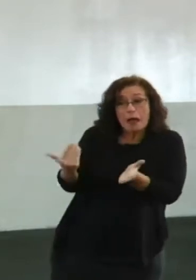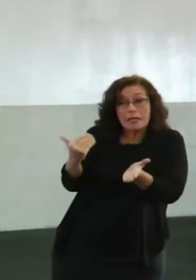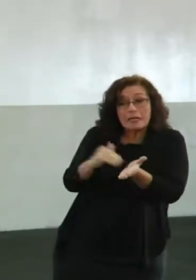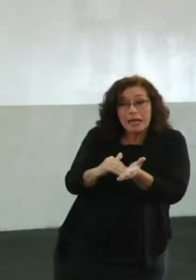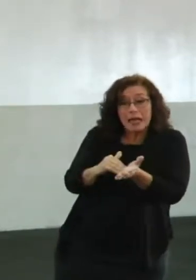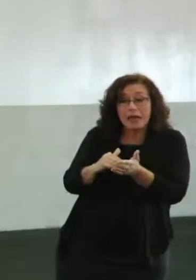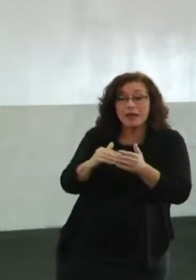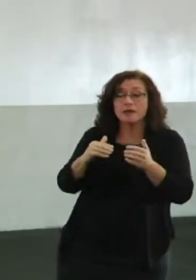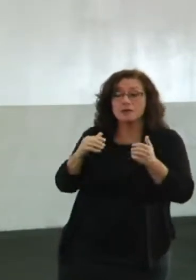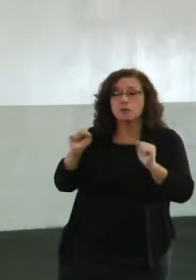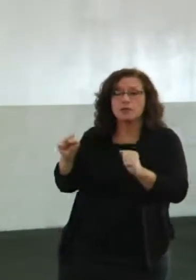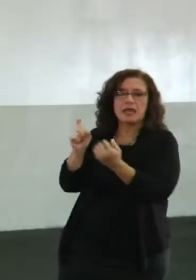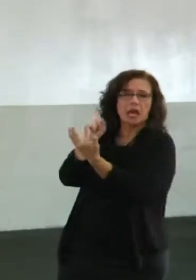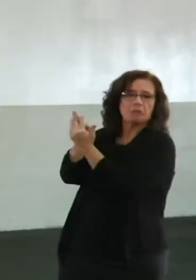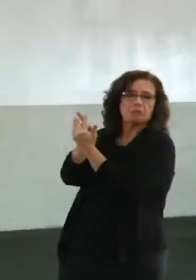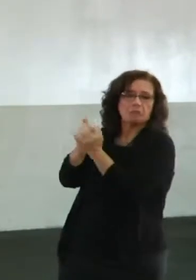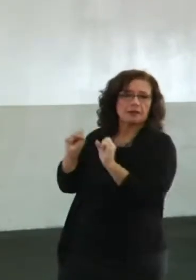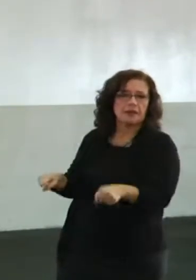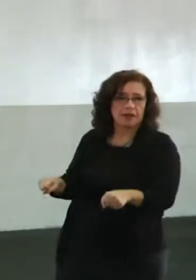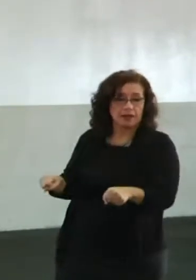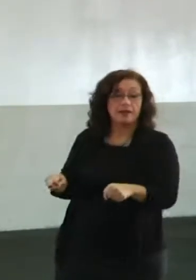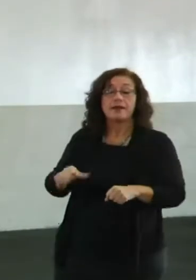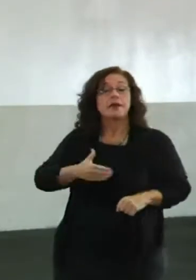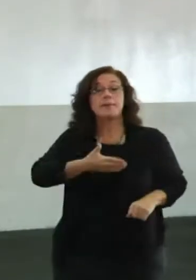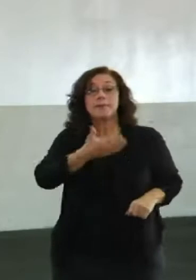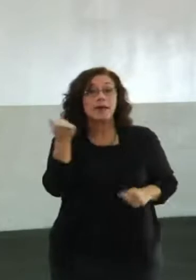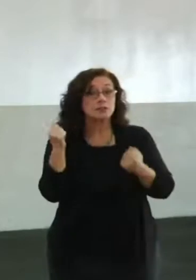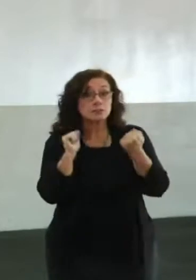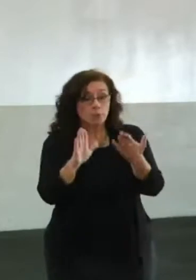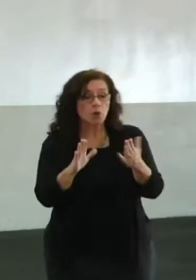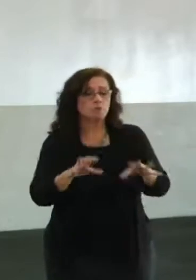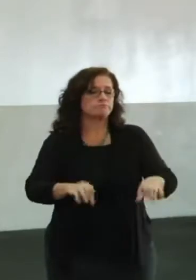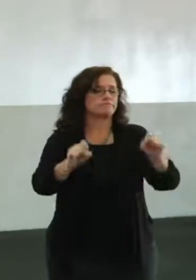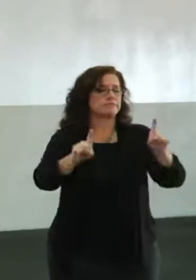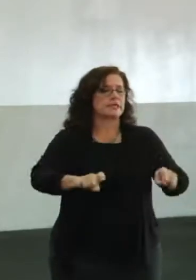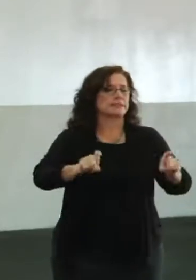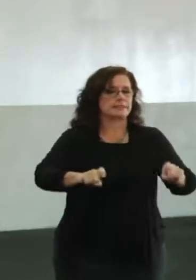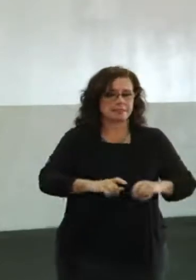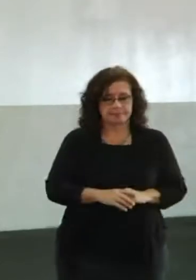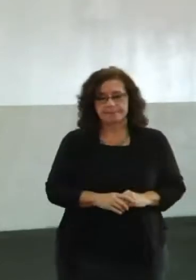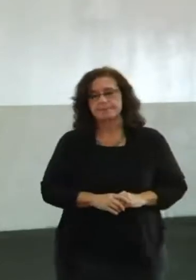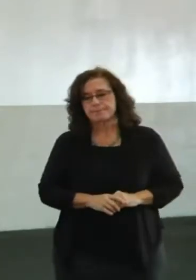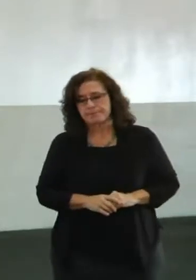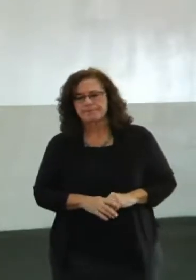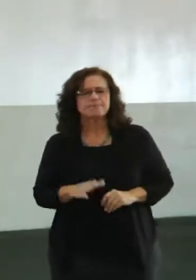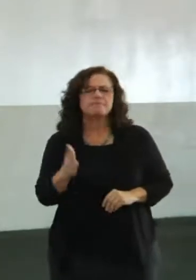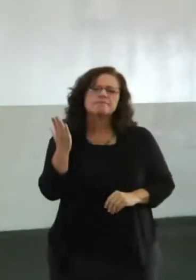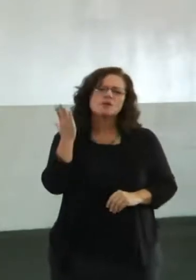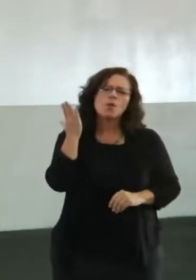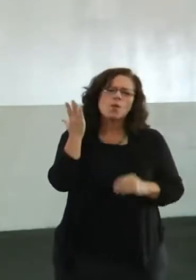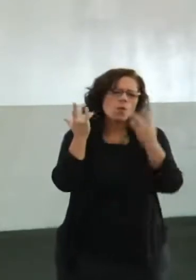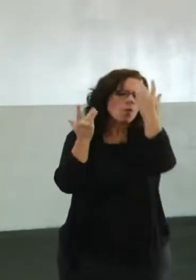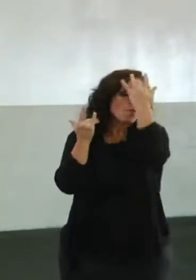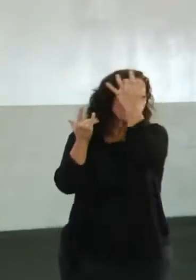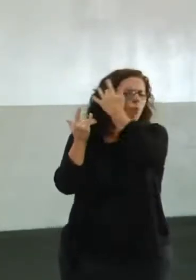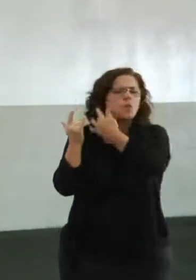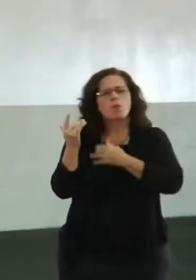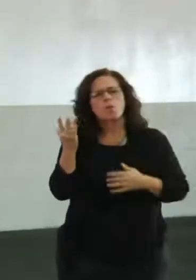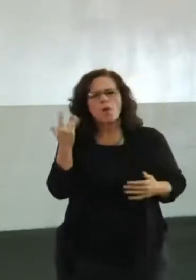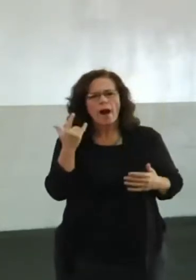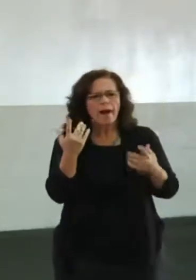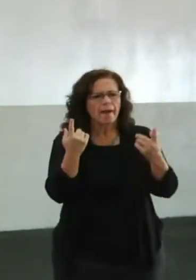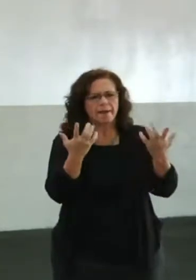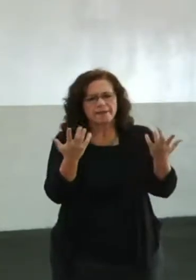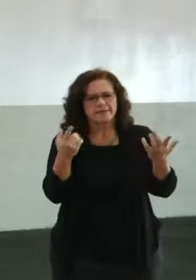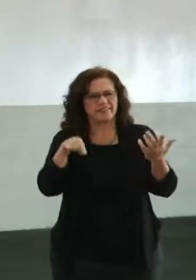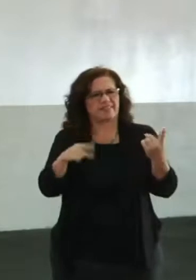we could do it, and the best way to do it is getting testing. And let's talk about the advocacy and why it matters, too. So sort of how did this happen? Because we